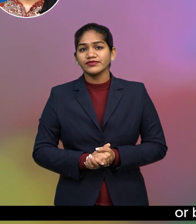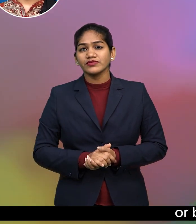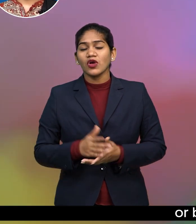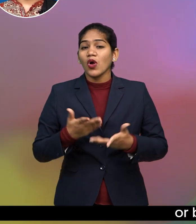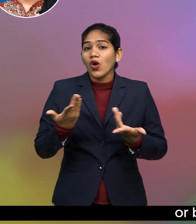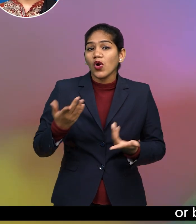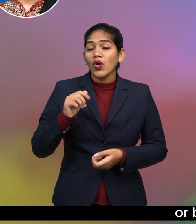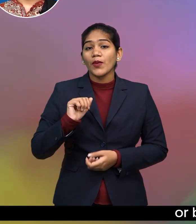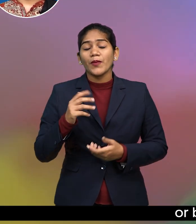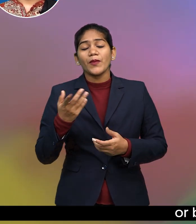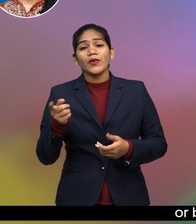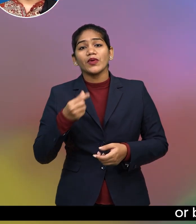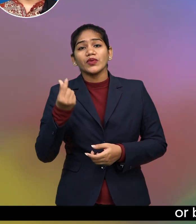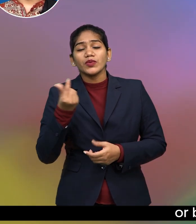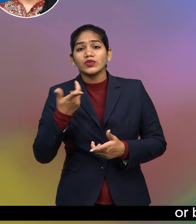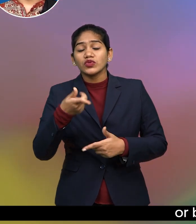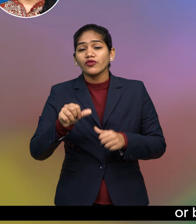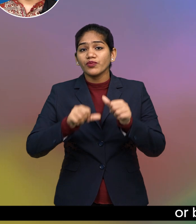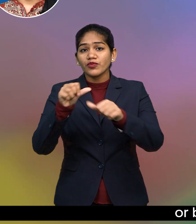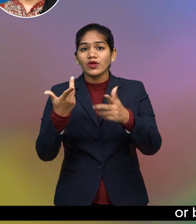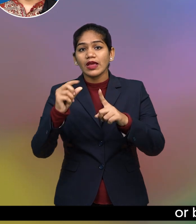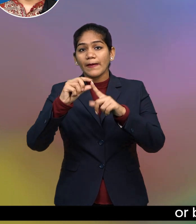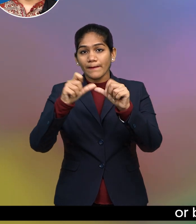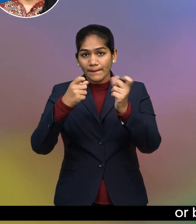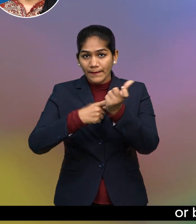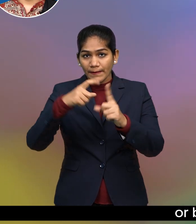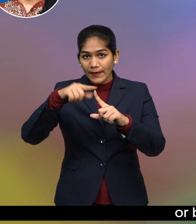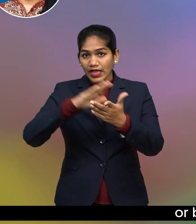or by parthenogenesis.